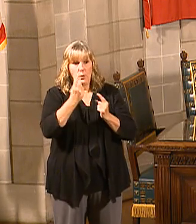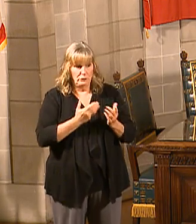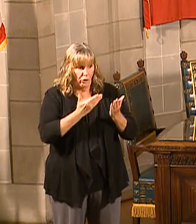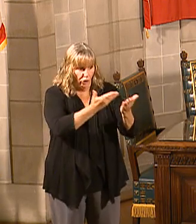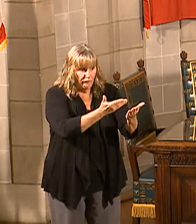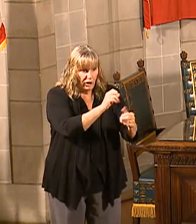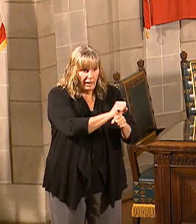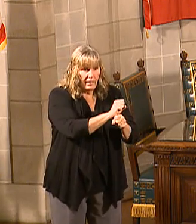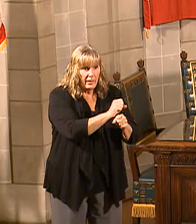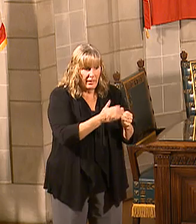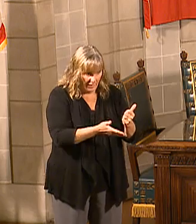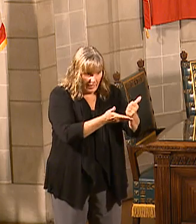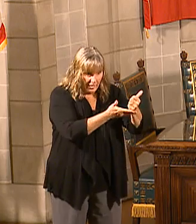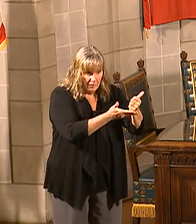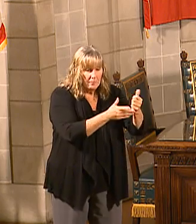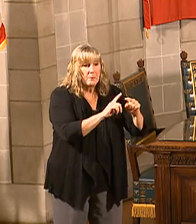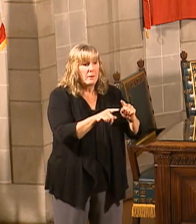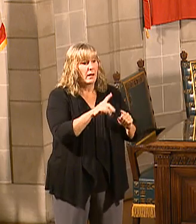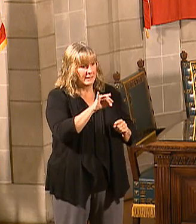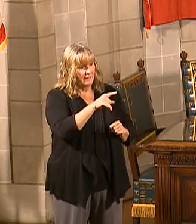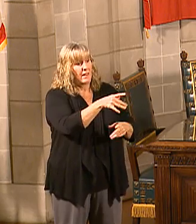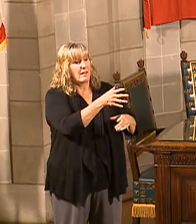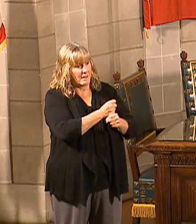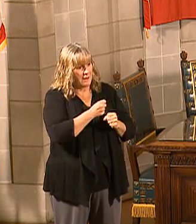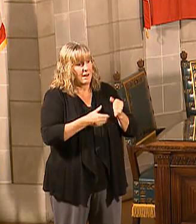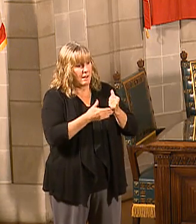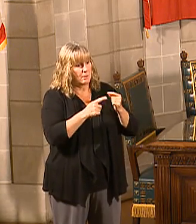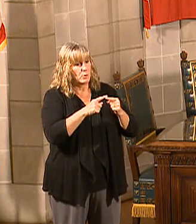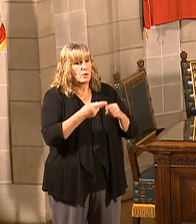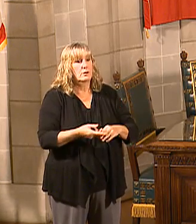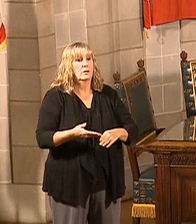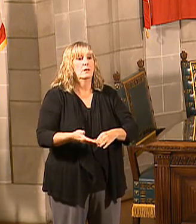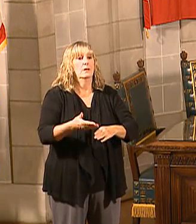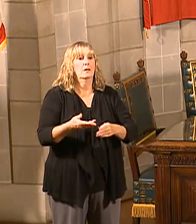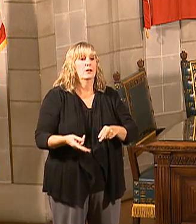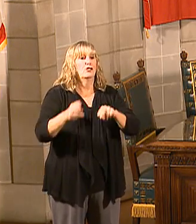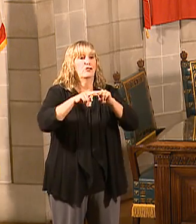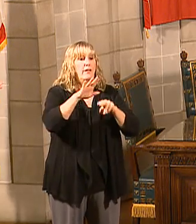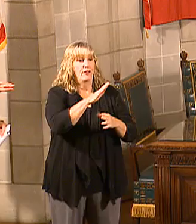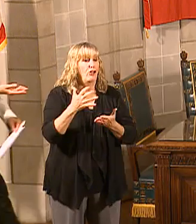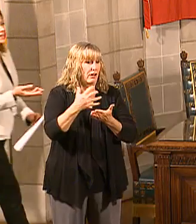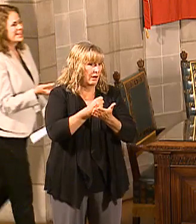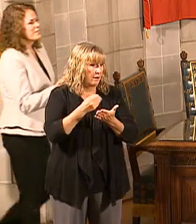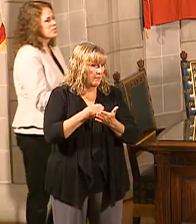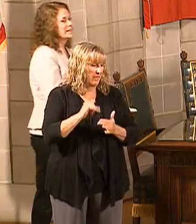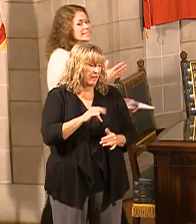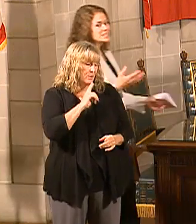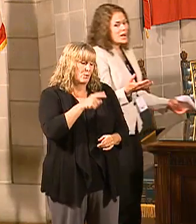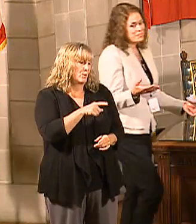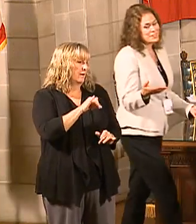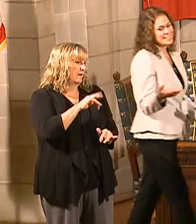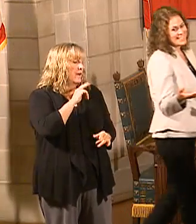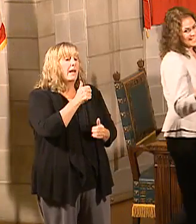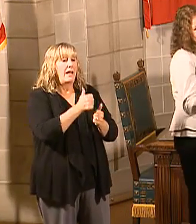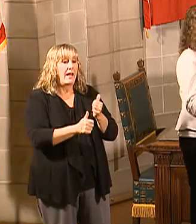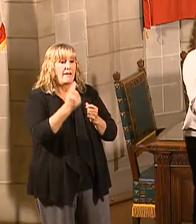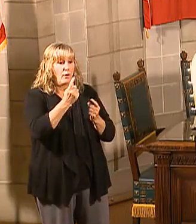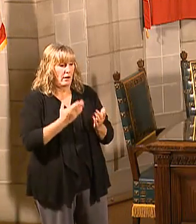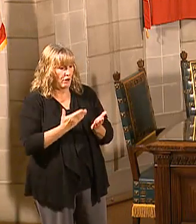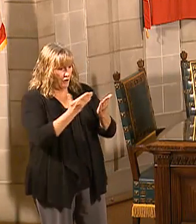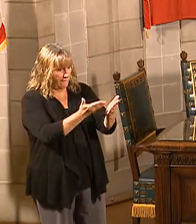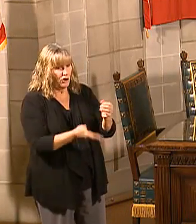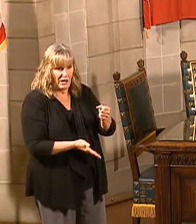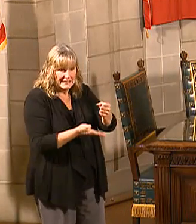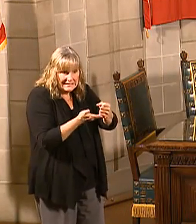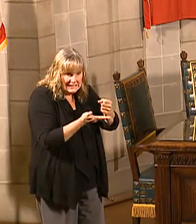they able to get that job that helped them increase their income? And so, Stephanie, I'll ask you to. Yeah, so that really is the answer. Yeah. Everyone is offered